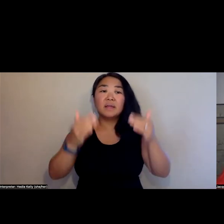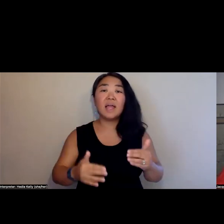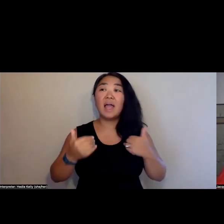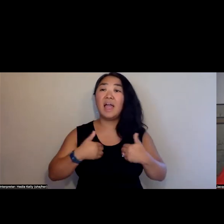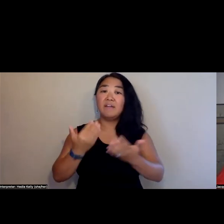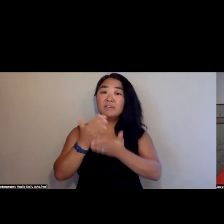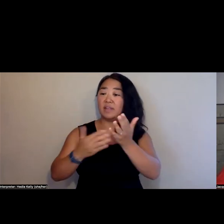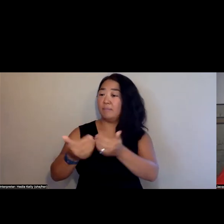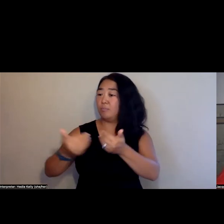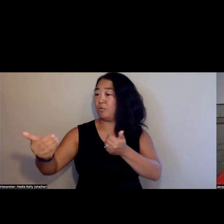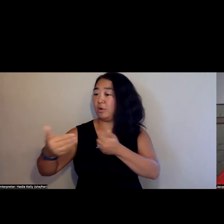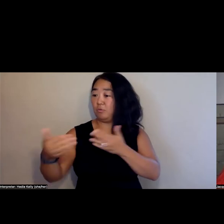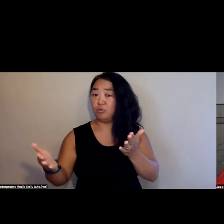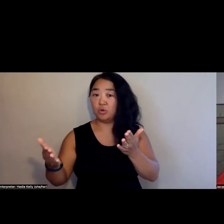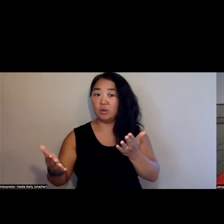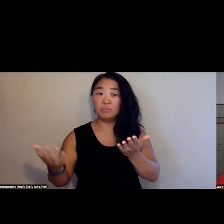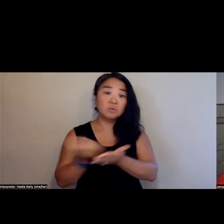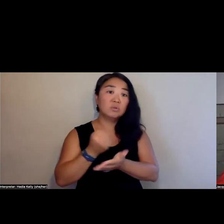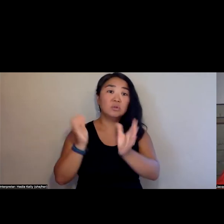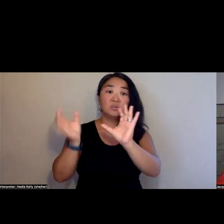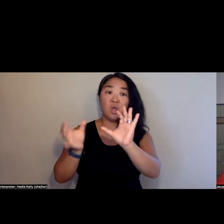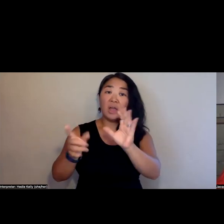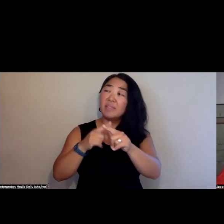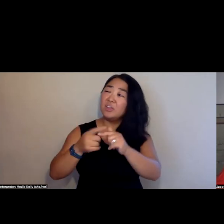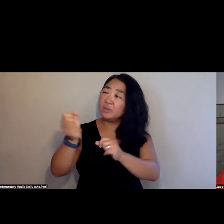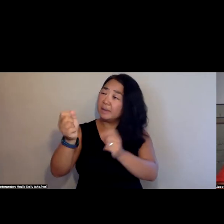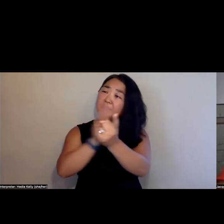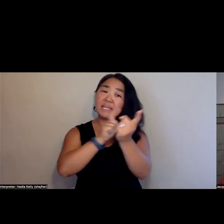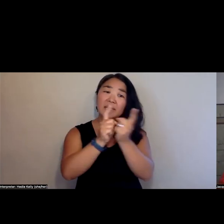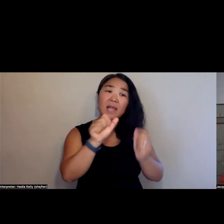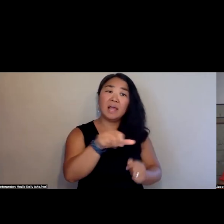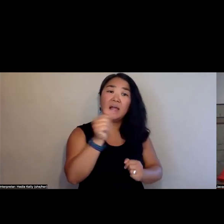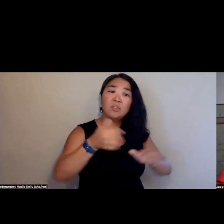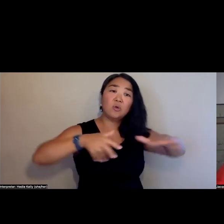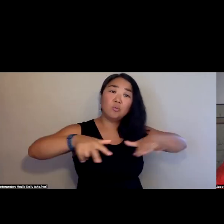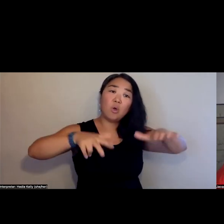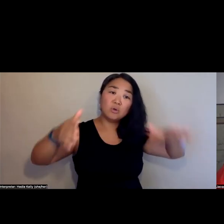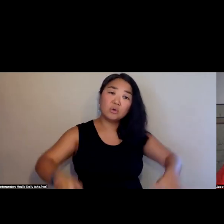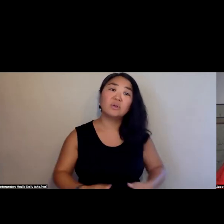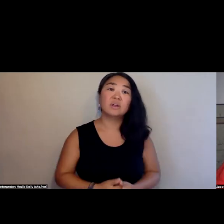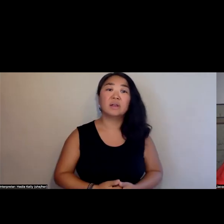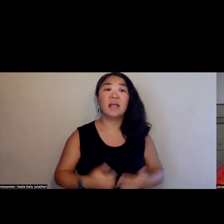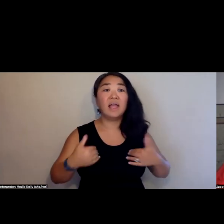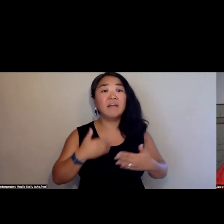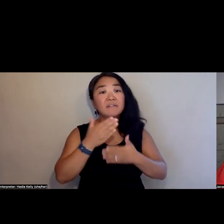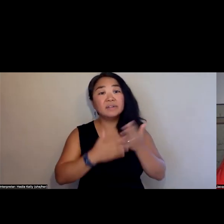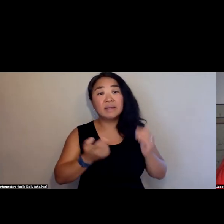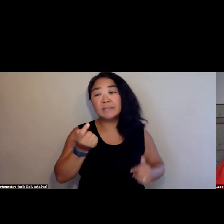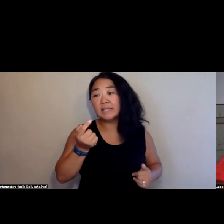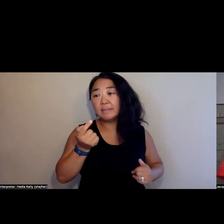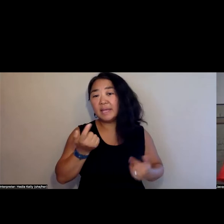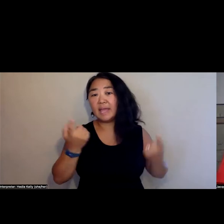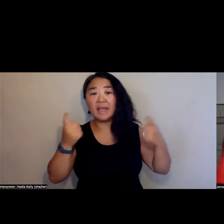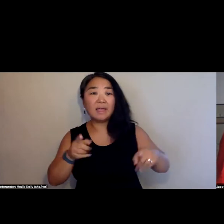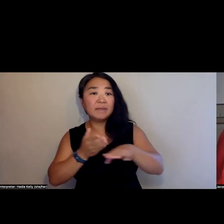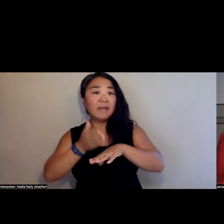to talk a little bit about, you'll meet some other walkers. And then we've got a little bit of what comes after, which is there's some